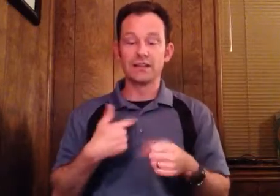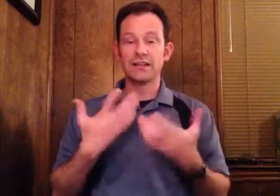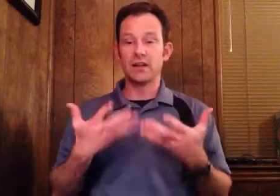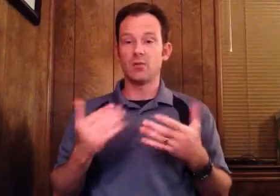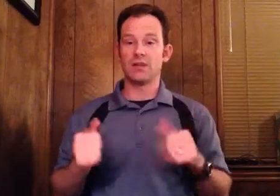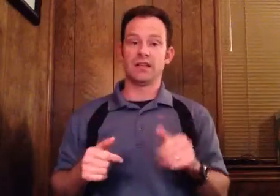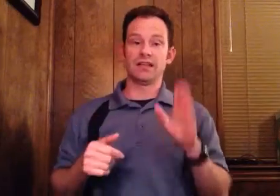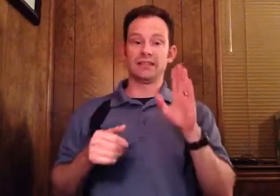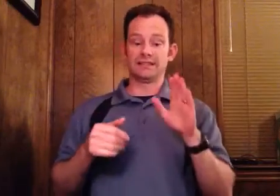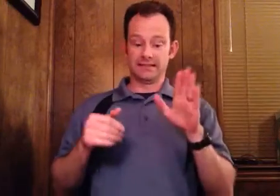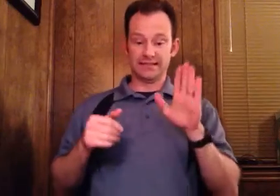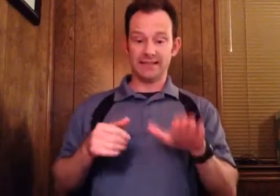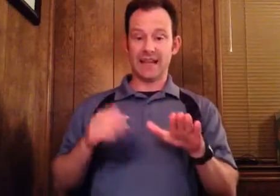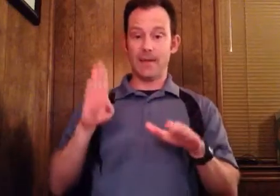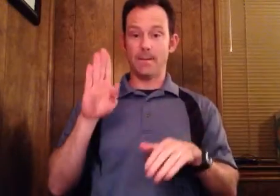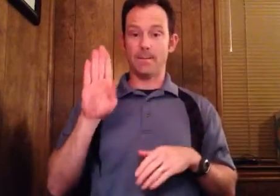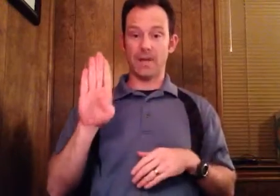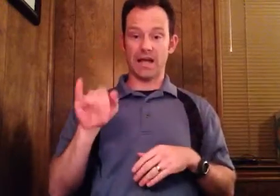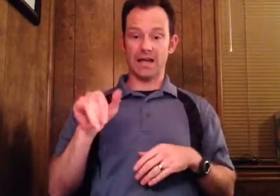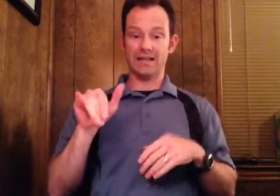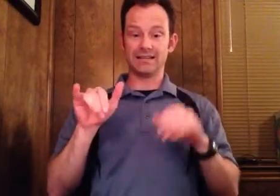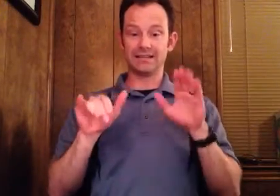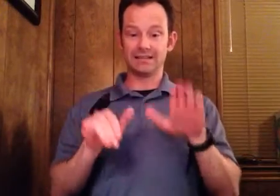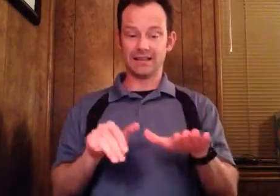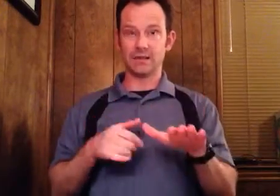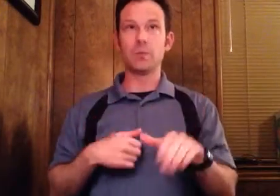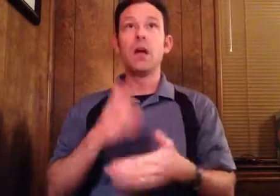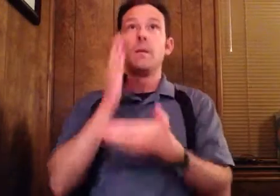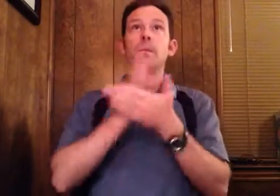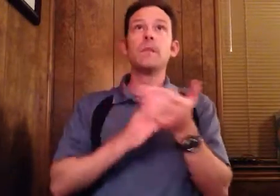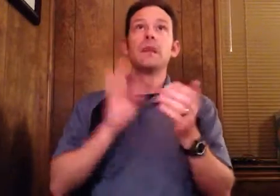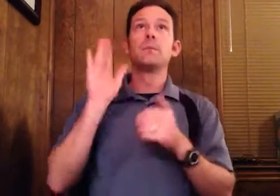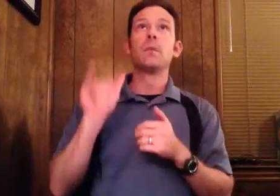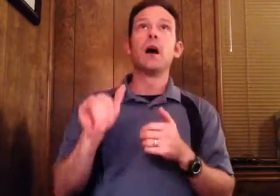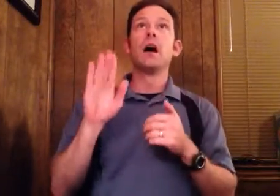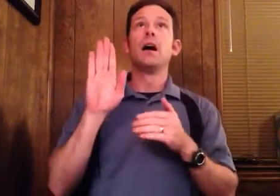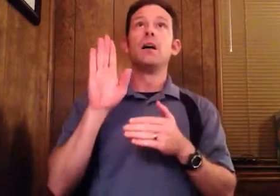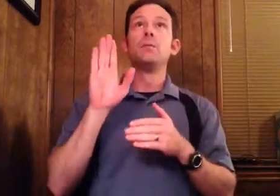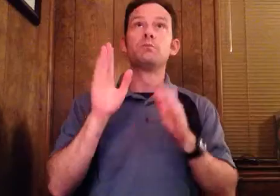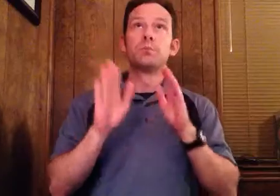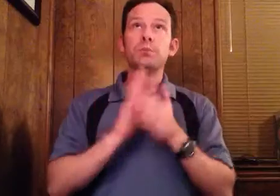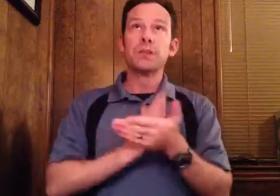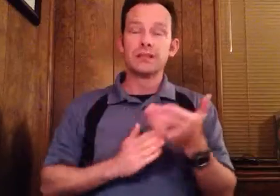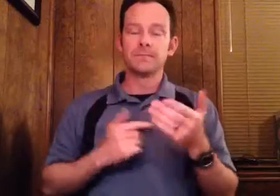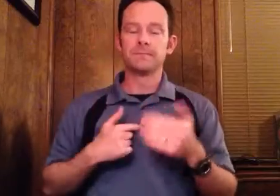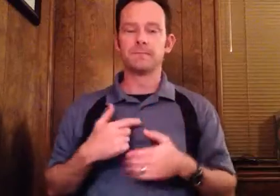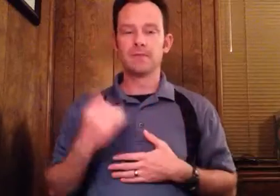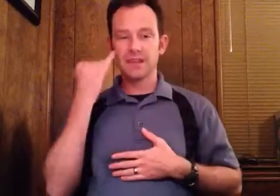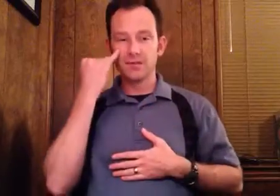by piece. If you see a comma, if you see a period, if you see the word and, you need